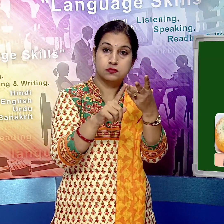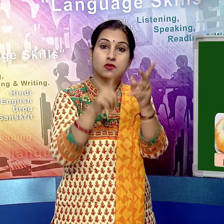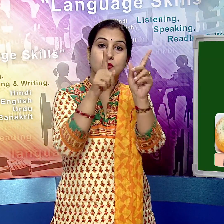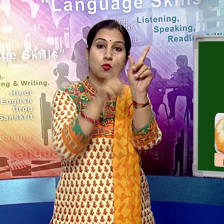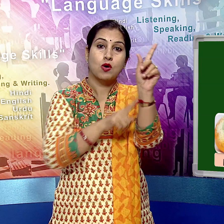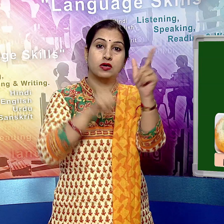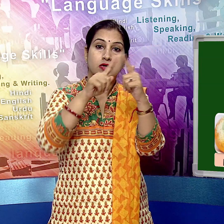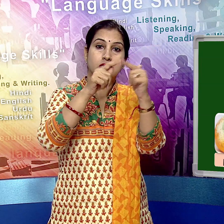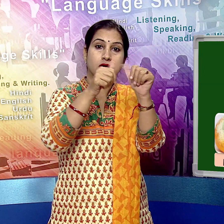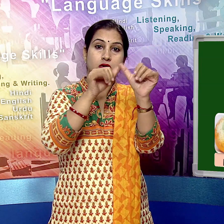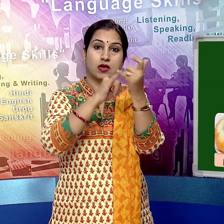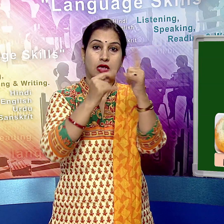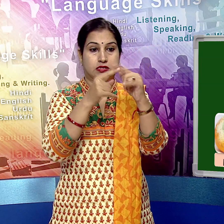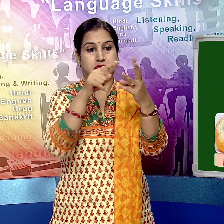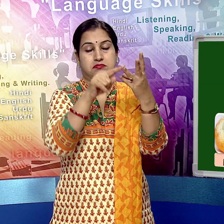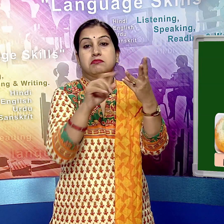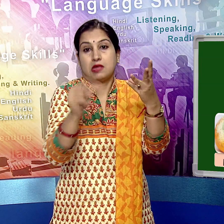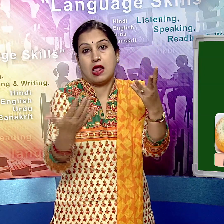Or it can be in the form of yeast.